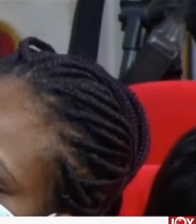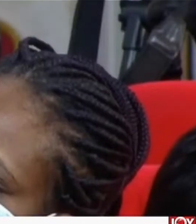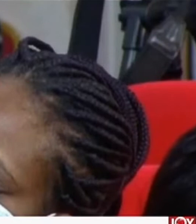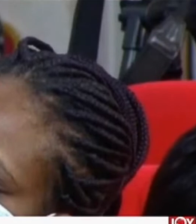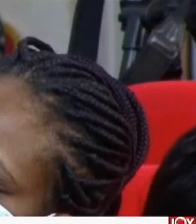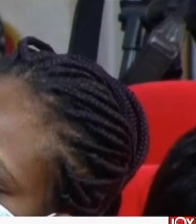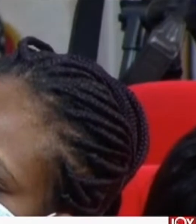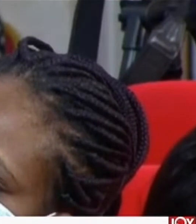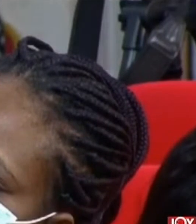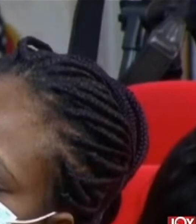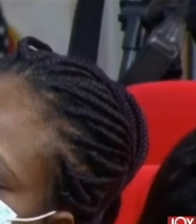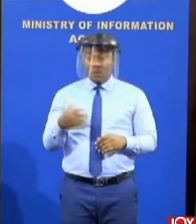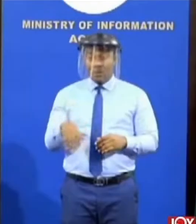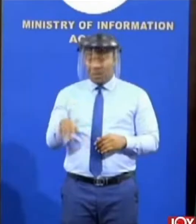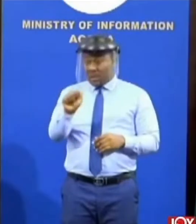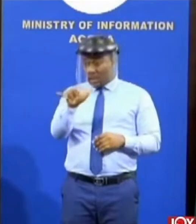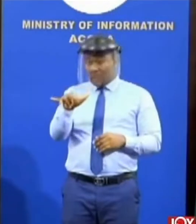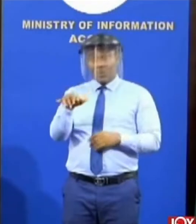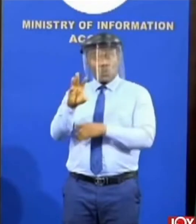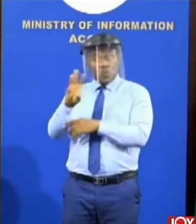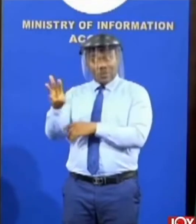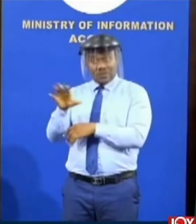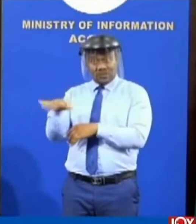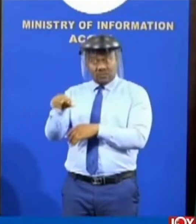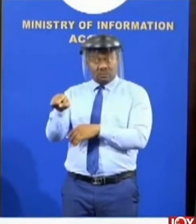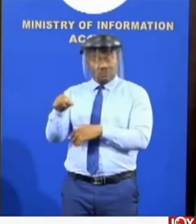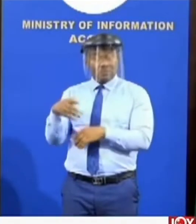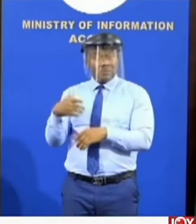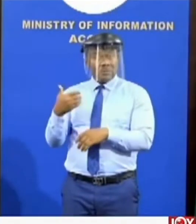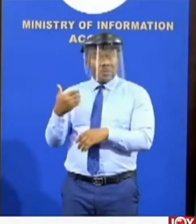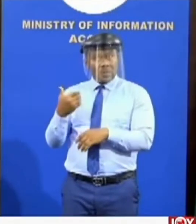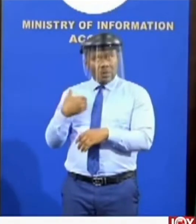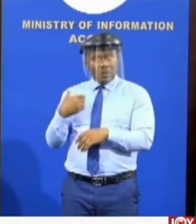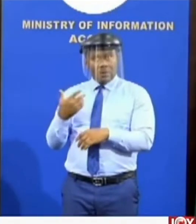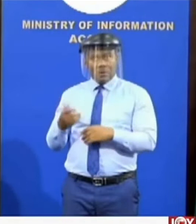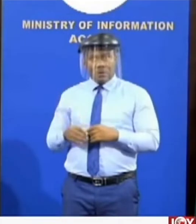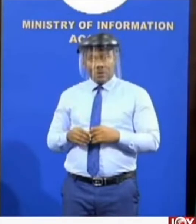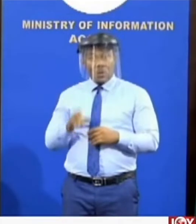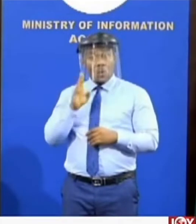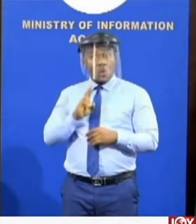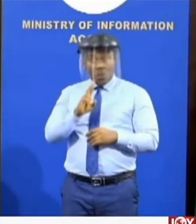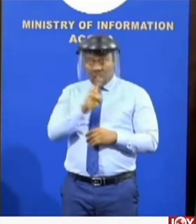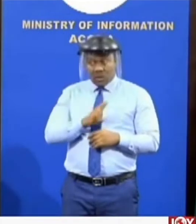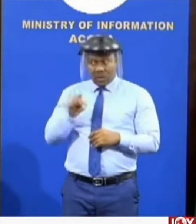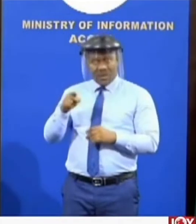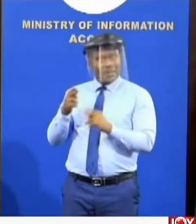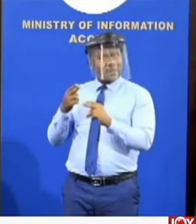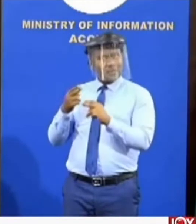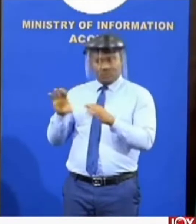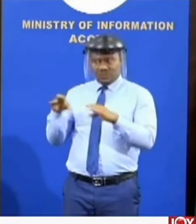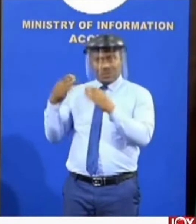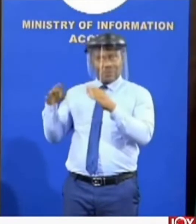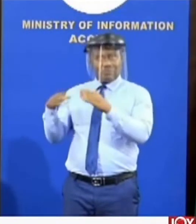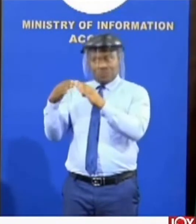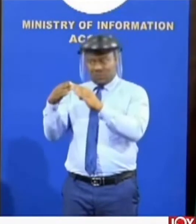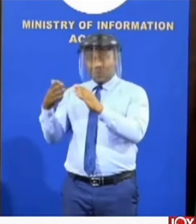a clarification on the Iowa West. Iowa West was where we have the hotels for quarantine, and most importantly, that is